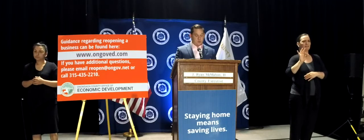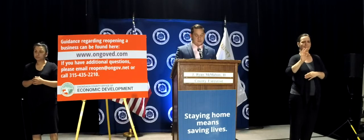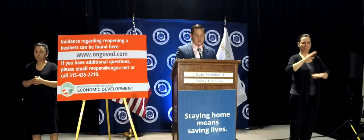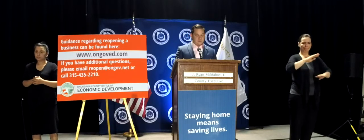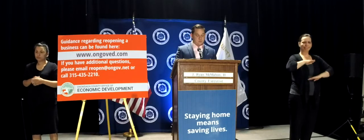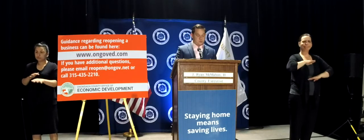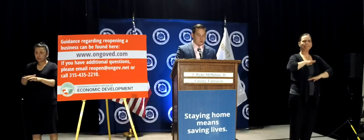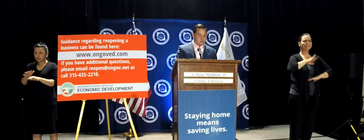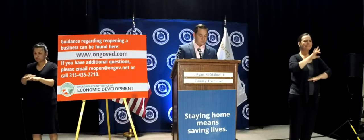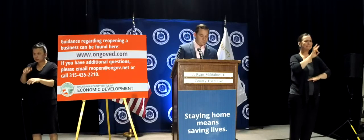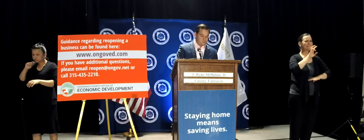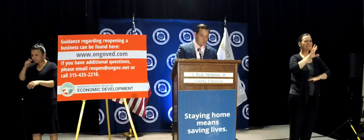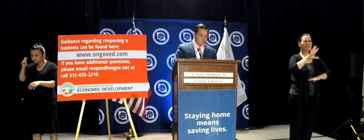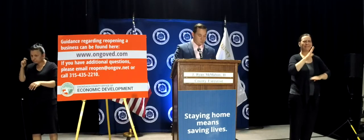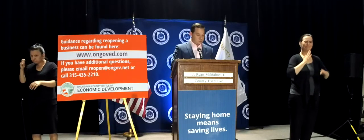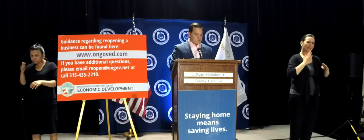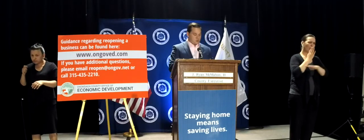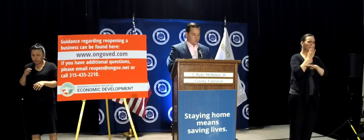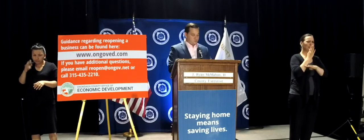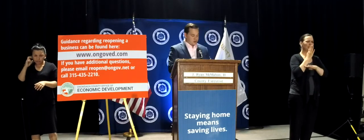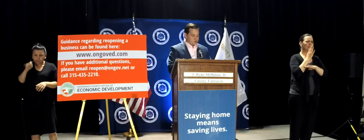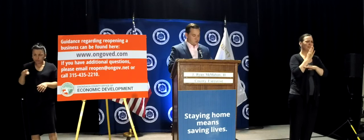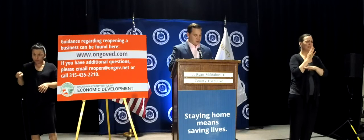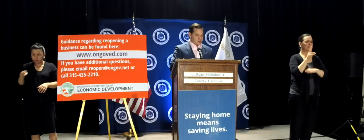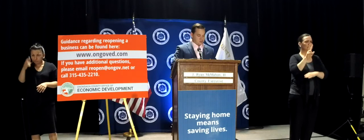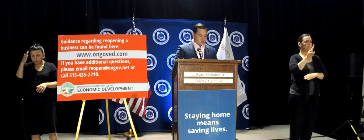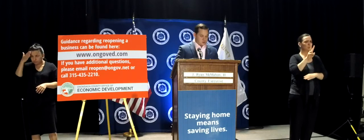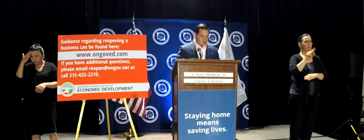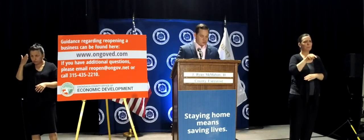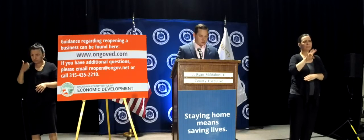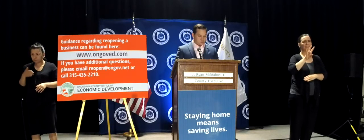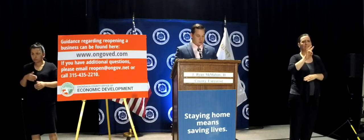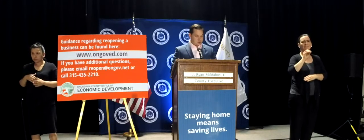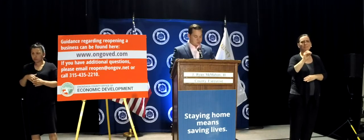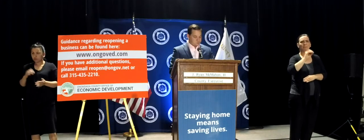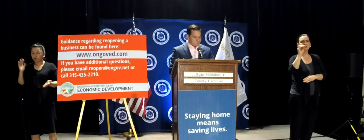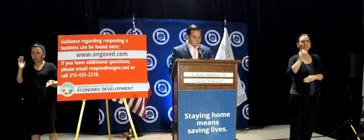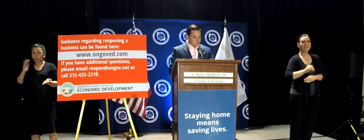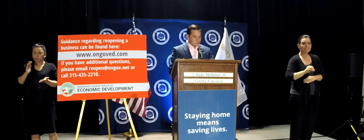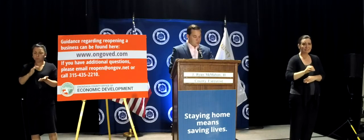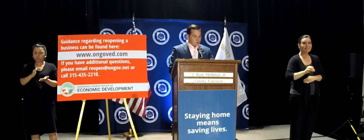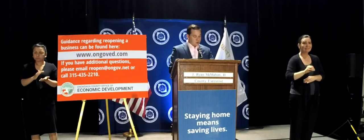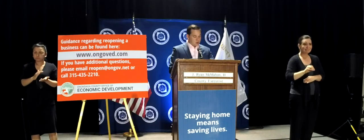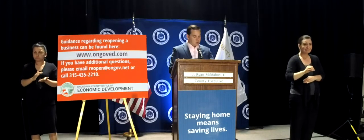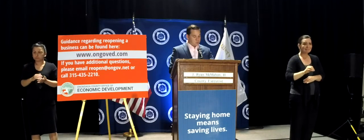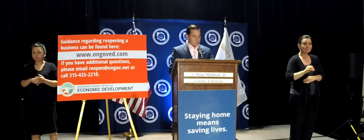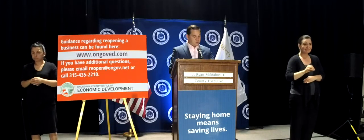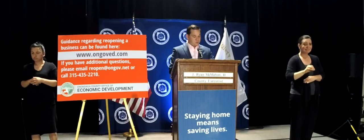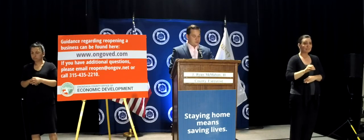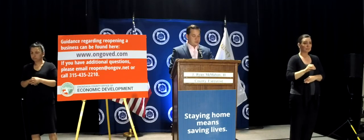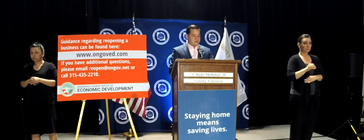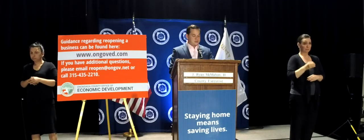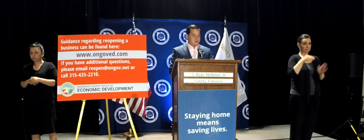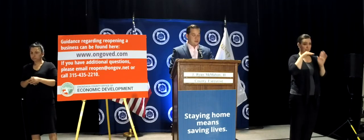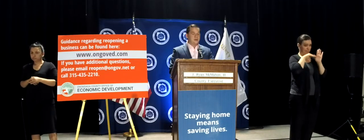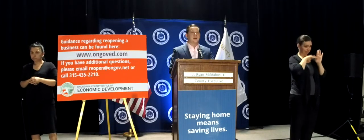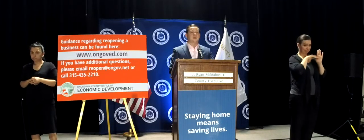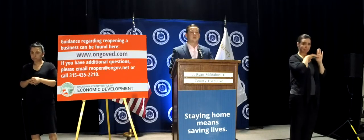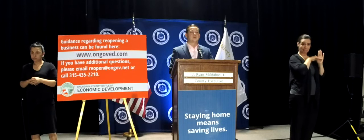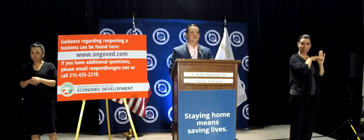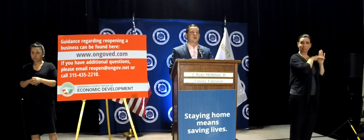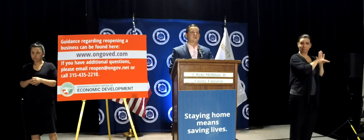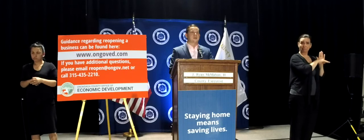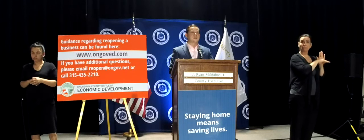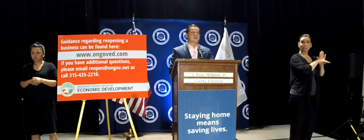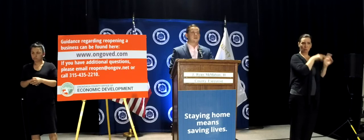at 2.7%. So infection rate going in the right direction. Universal testing at